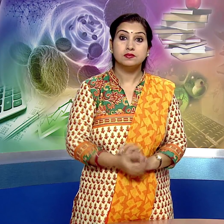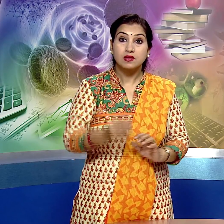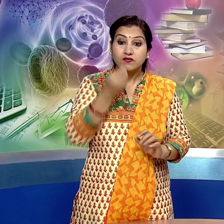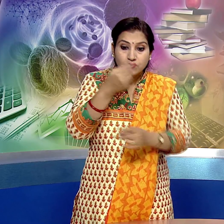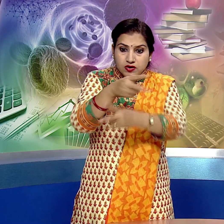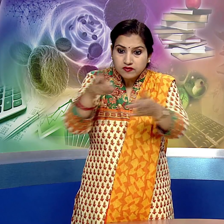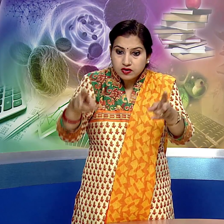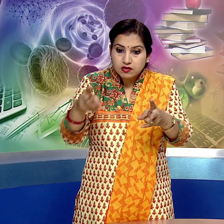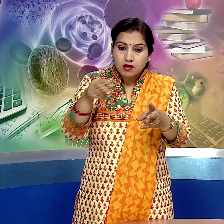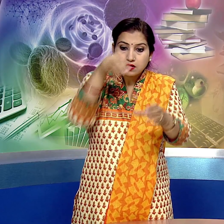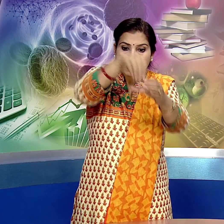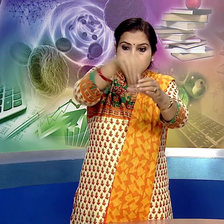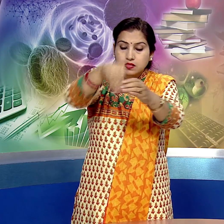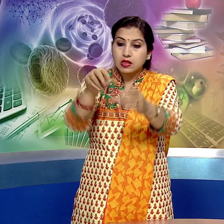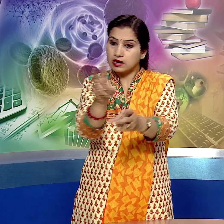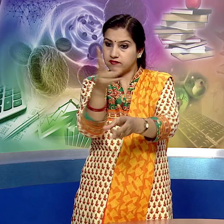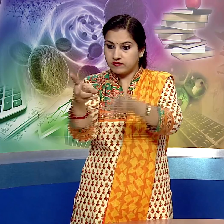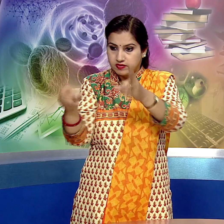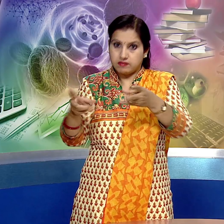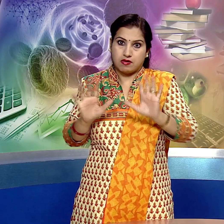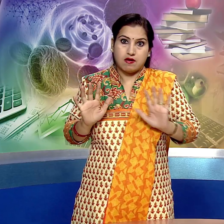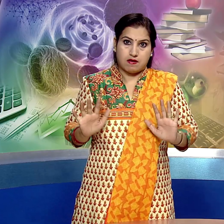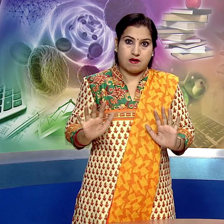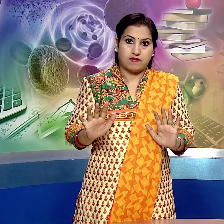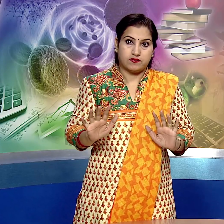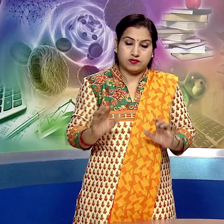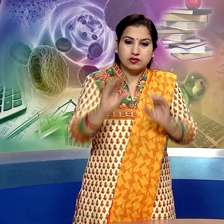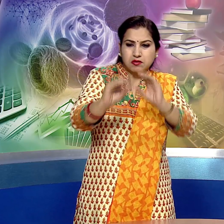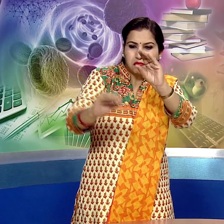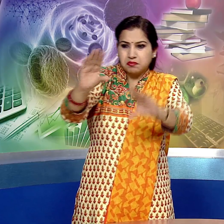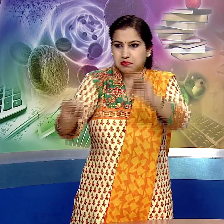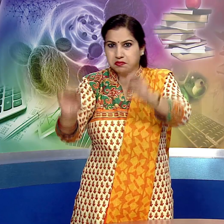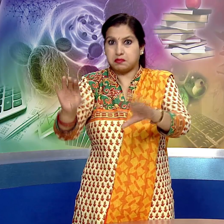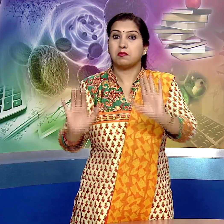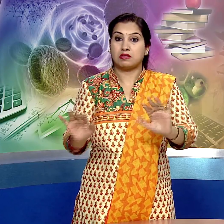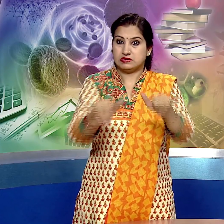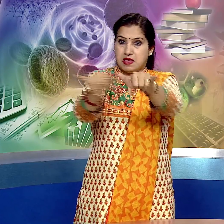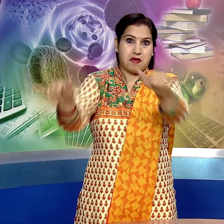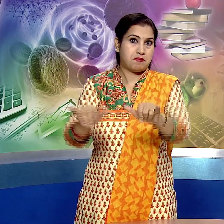Different nutrients are present in different foods in varying quantity.